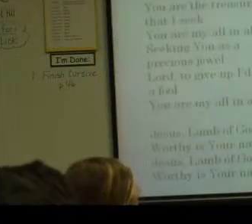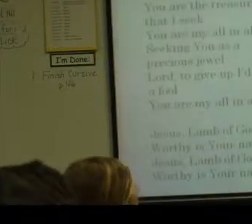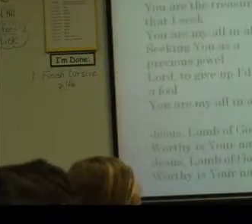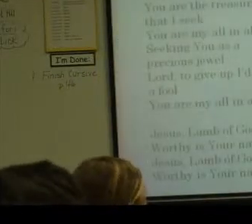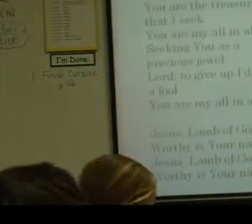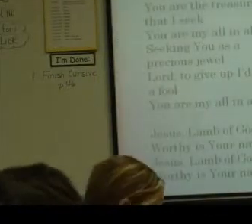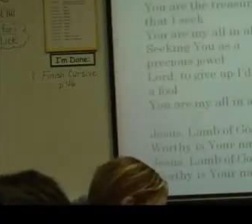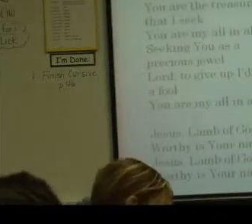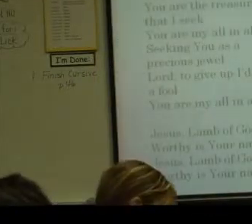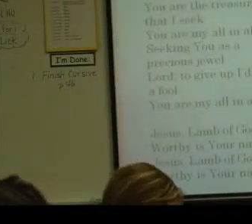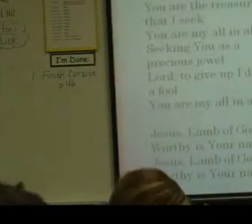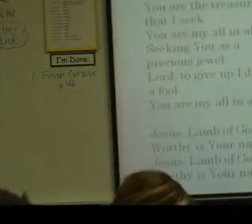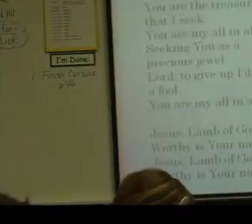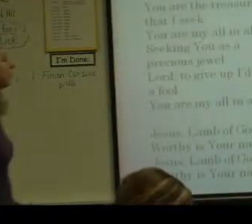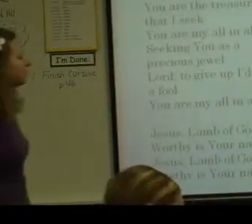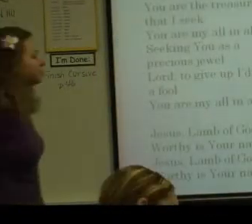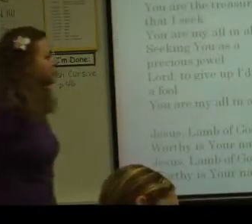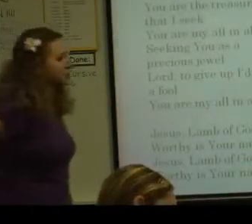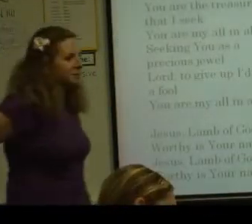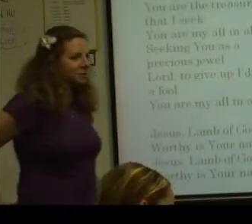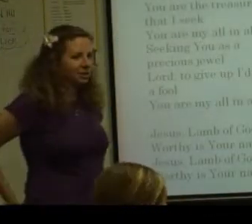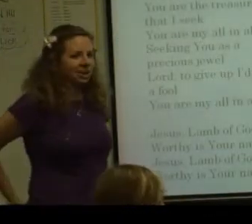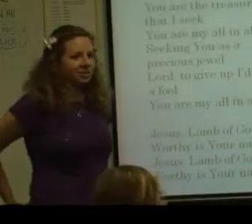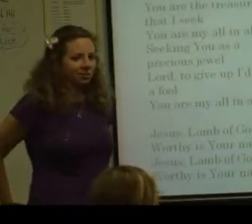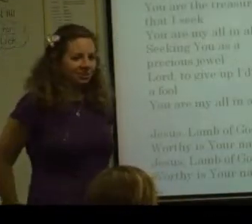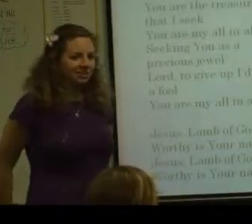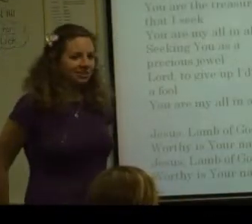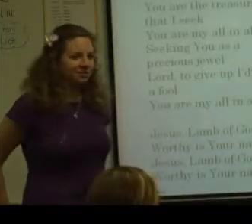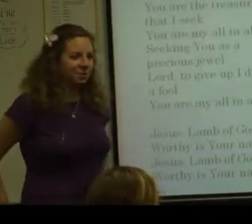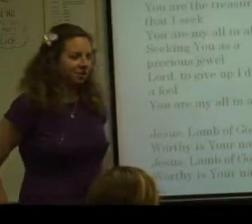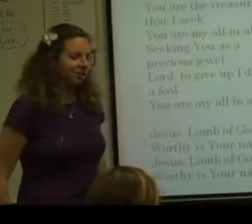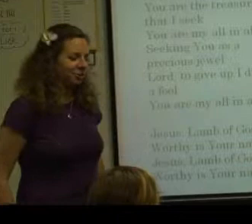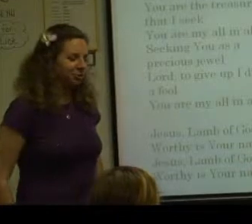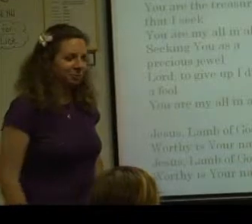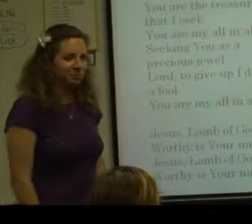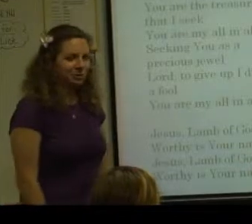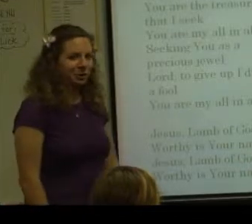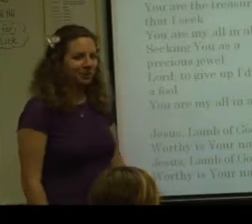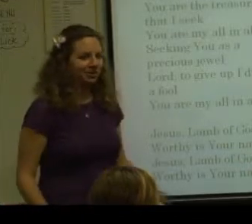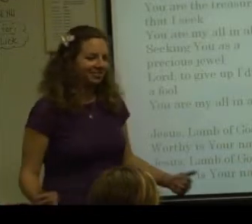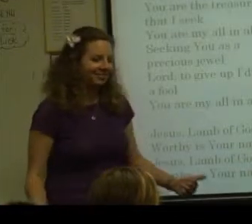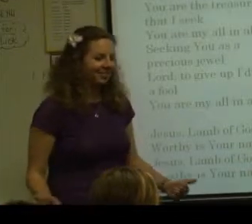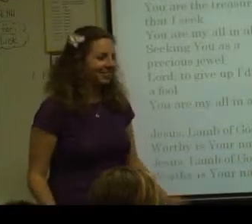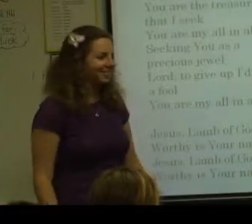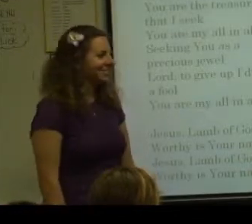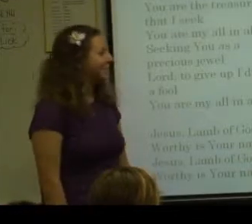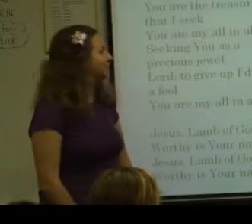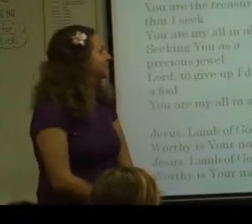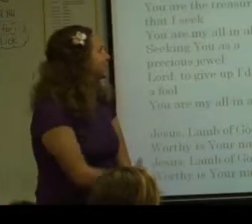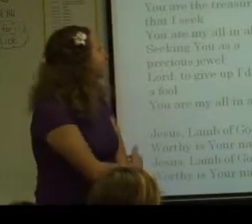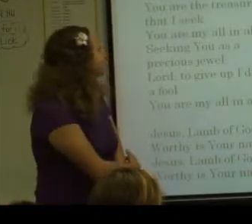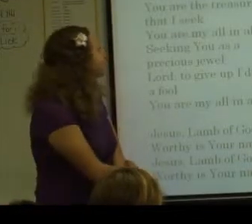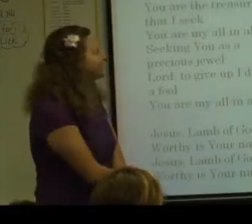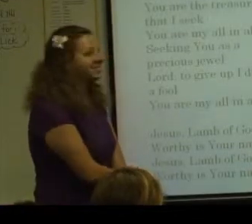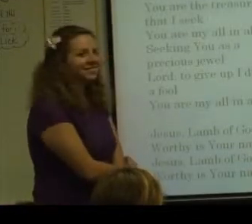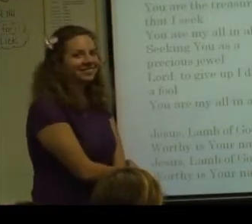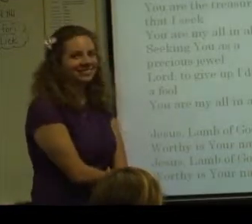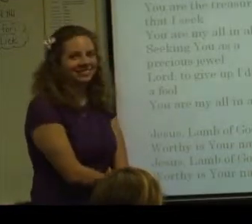Okay. Not the biggest fan of Nicole Norderman, but she had the only decent version on YouTube, so that's what you get.